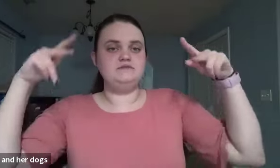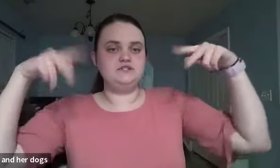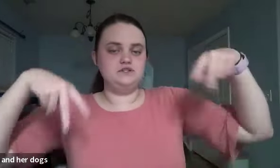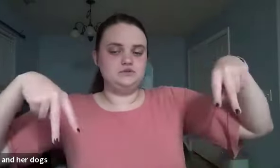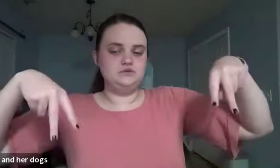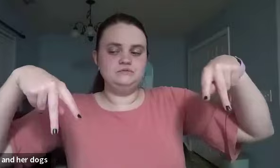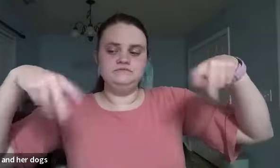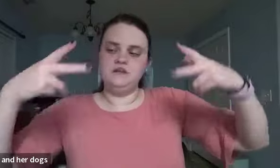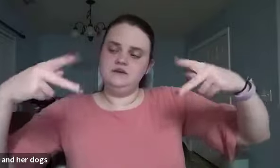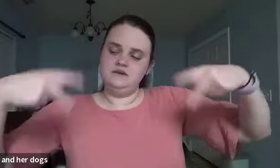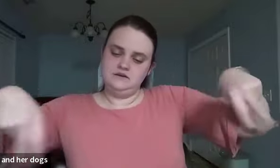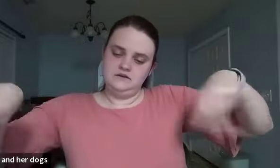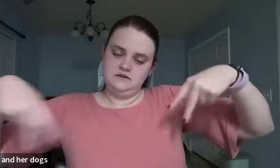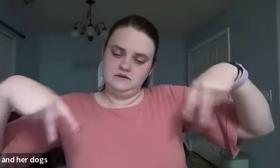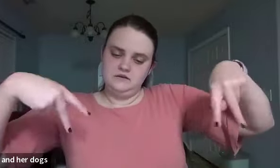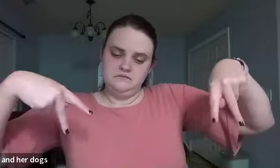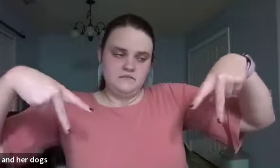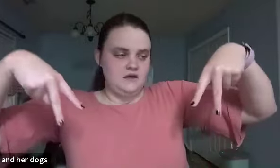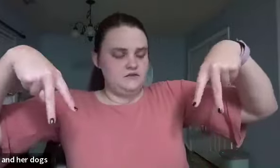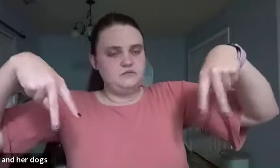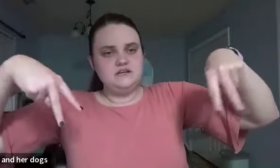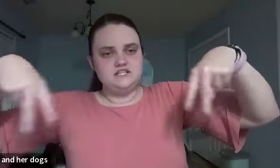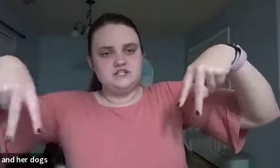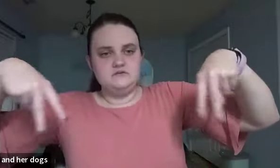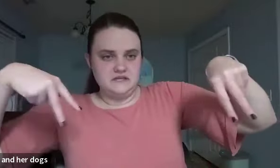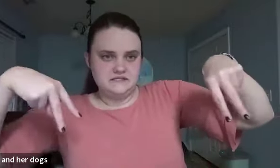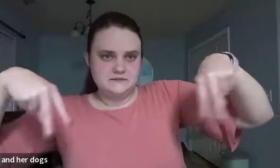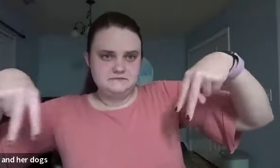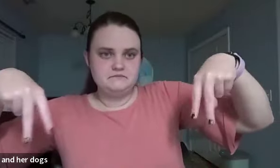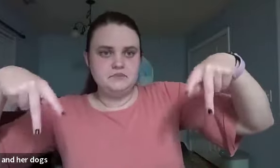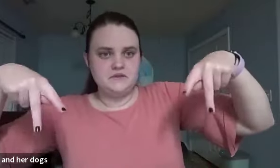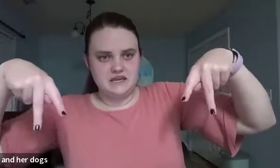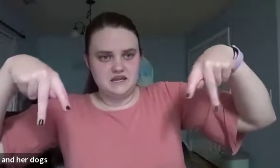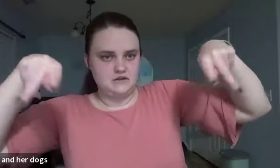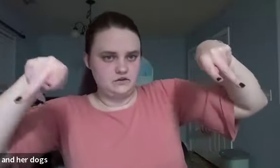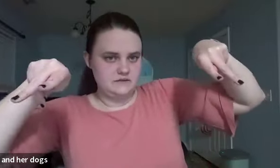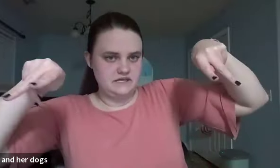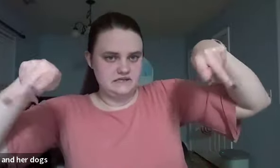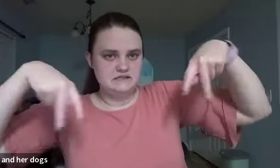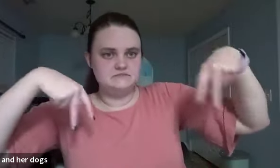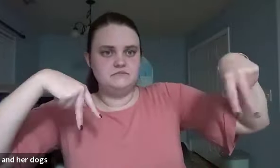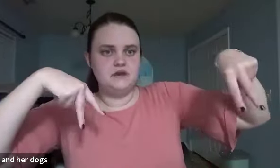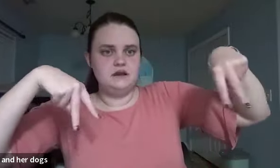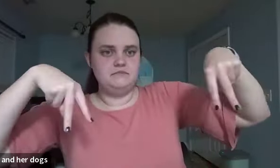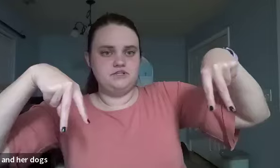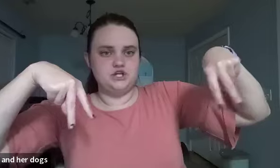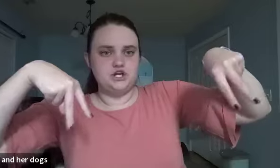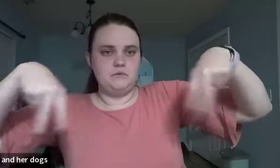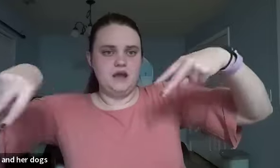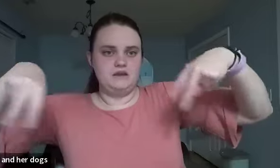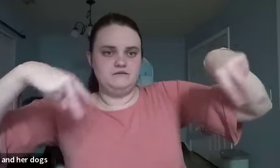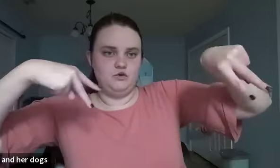have 2, they're really just 2 V's, but they can kind of look like P's, but you're going to go back and